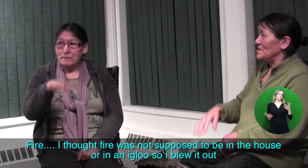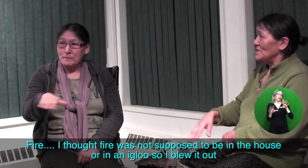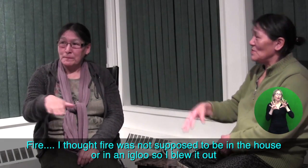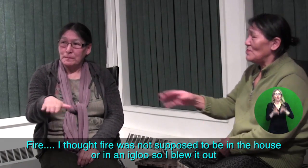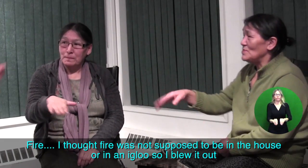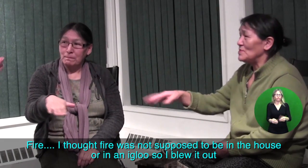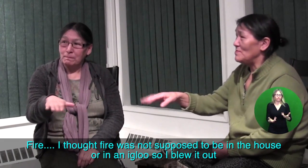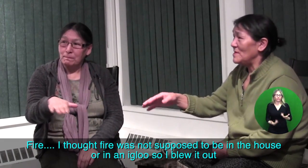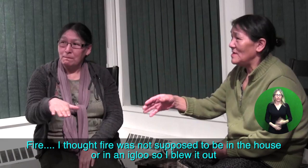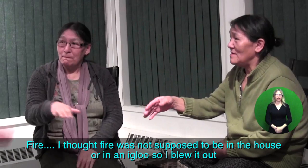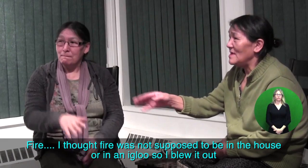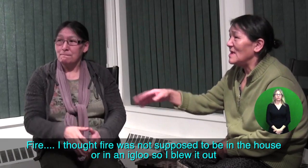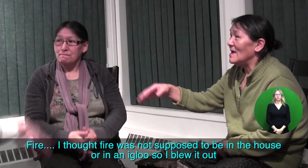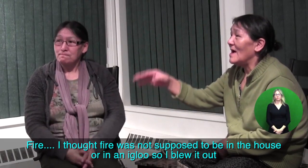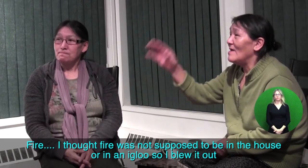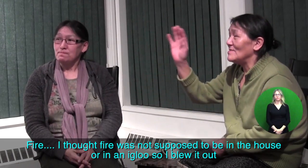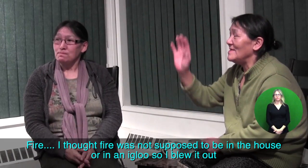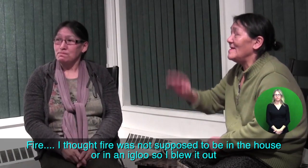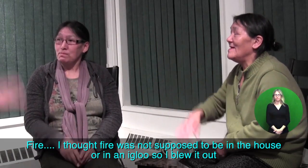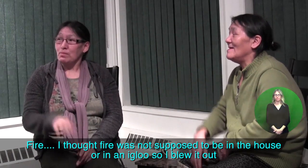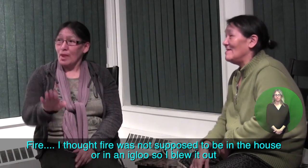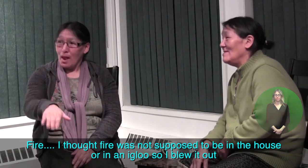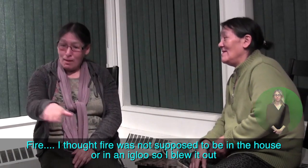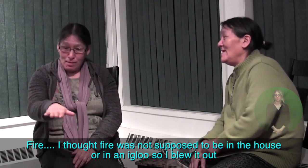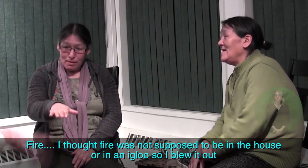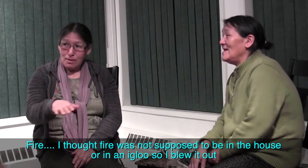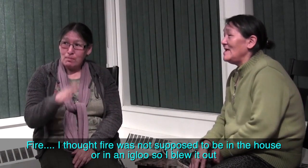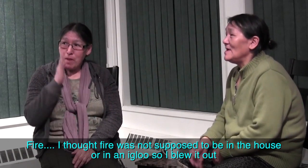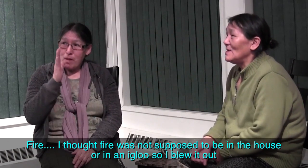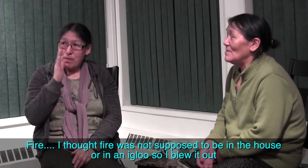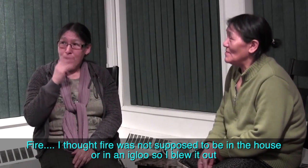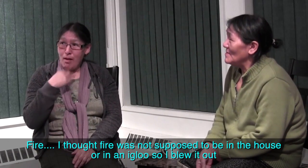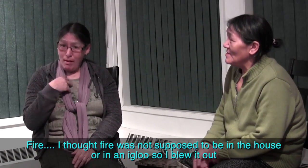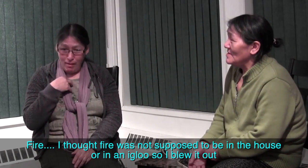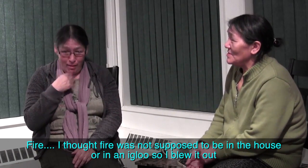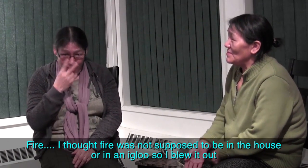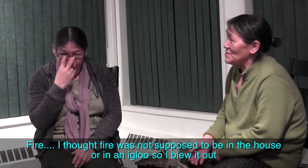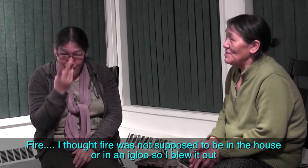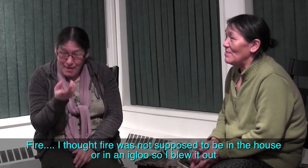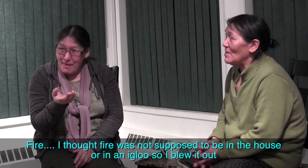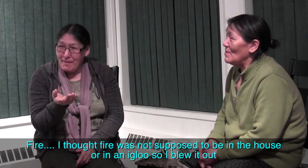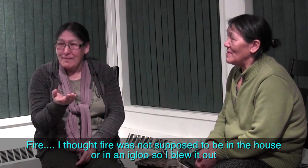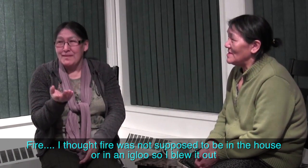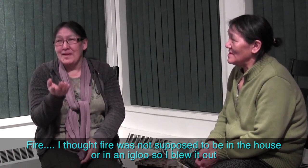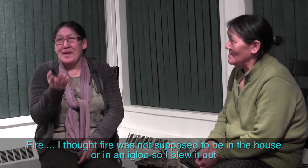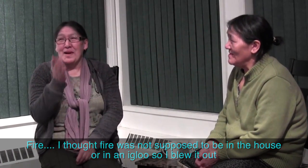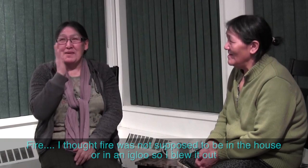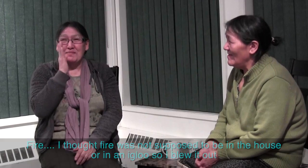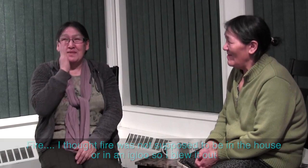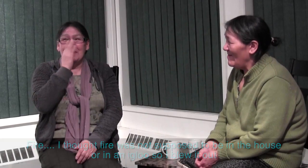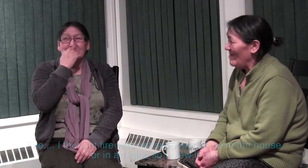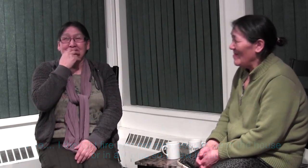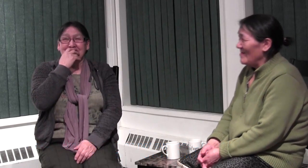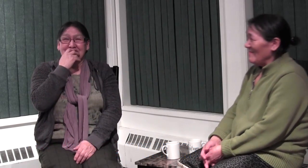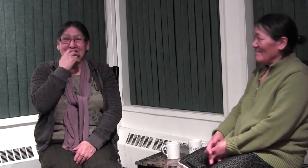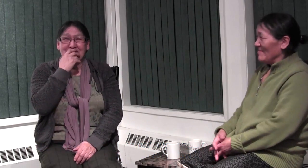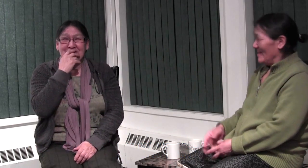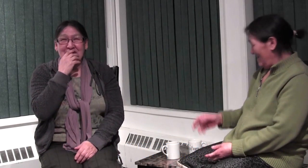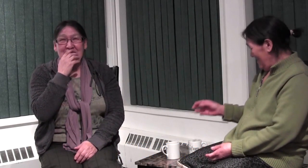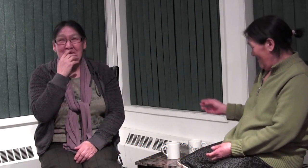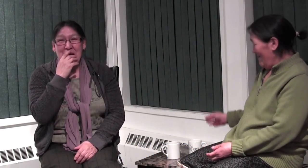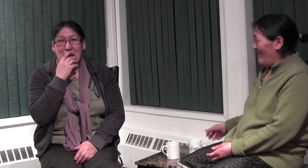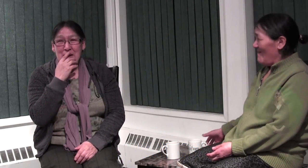fire wasn't supposed to be in the house. Oh, so she blew it out. Yeah, in an igloo. So she blew it.